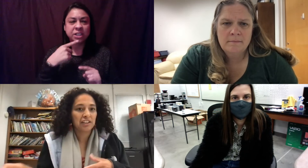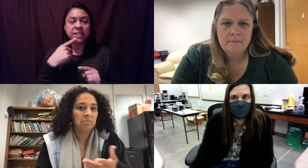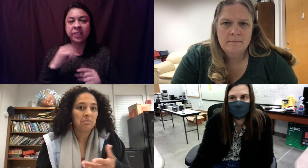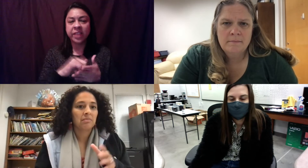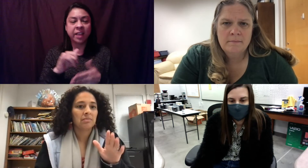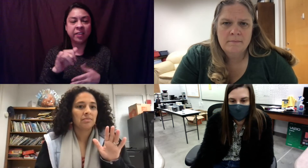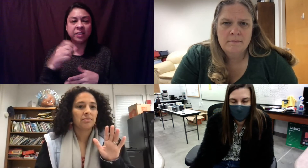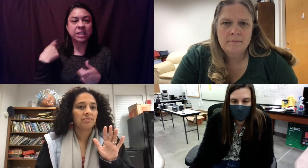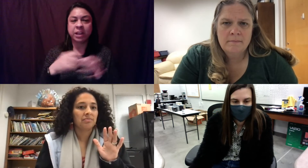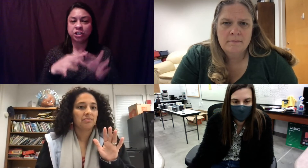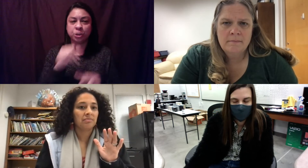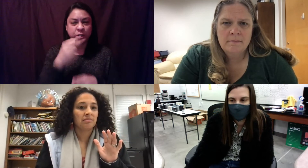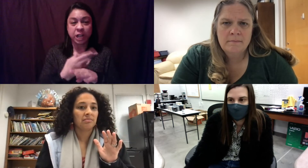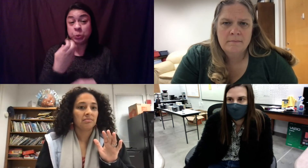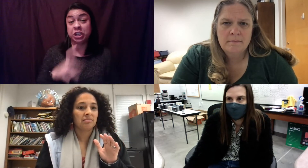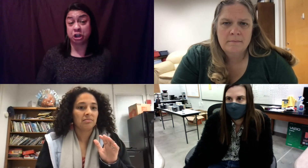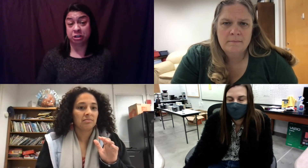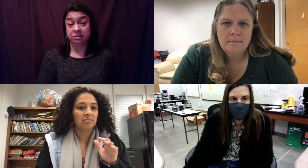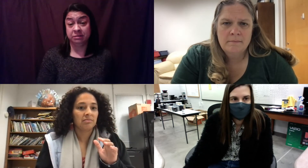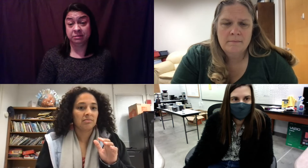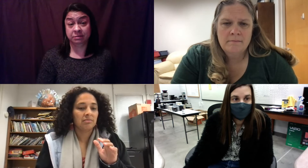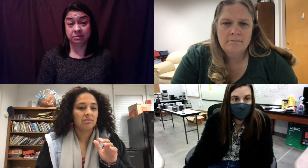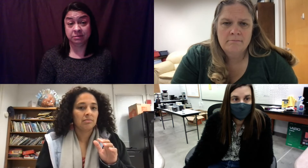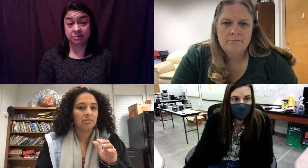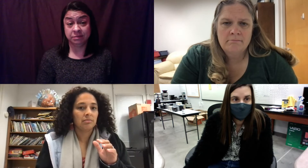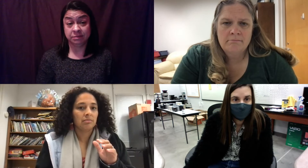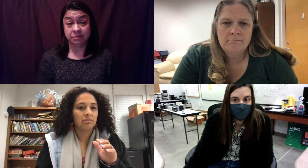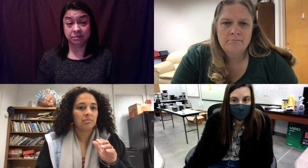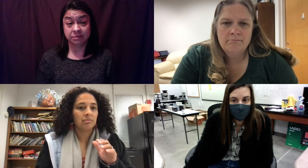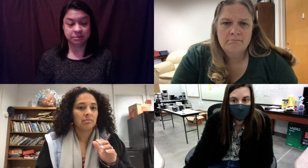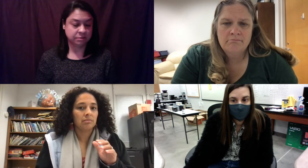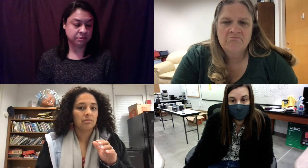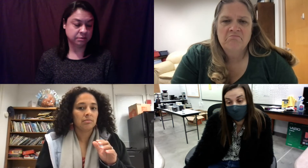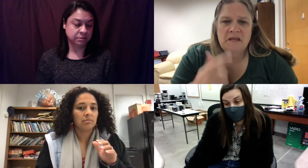but she said that the Spanish interpreter is not using her.